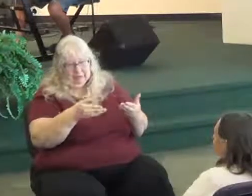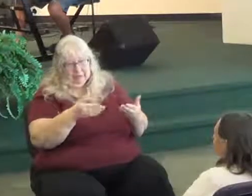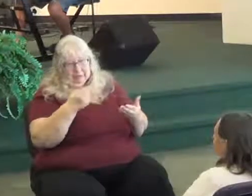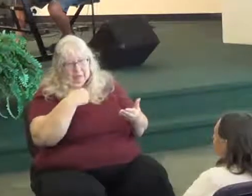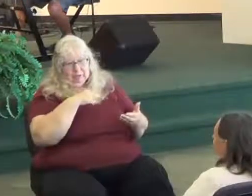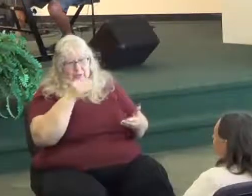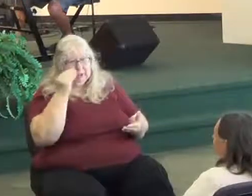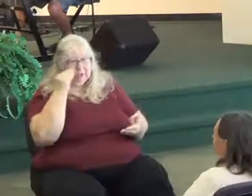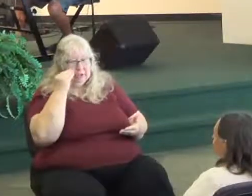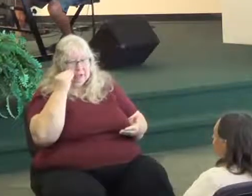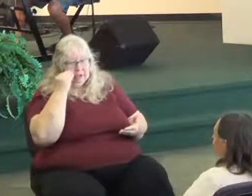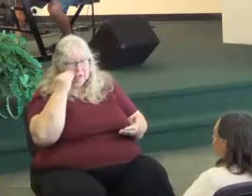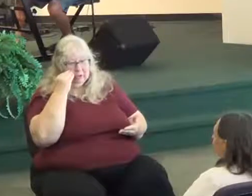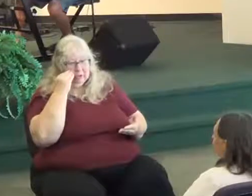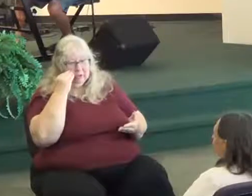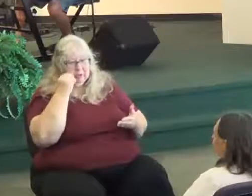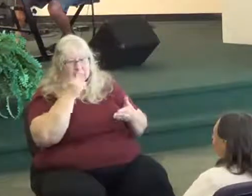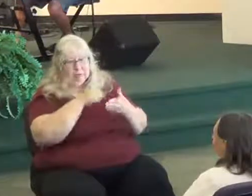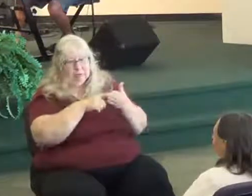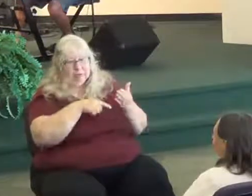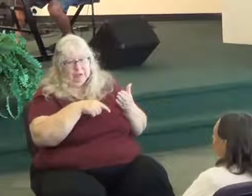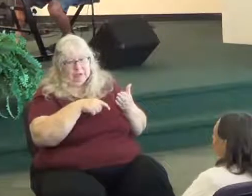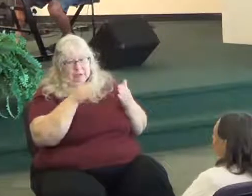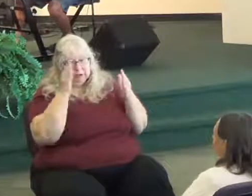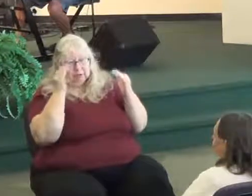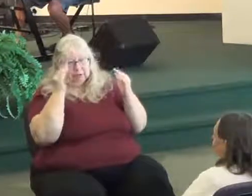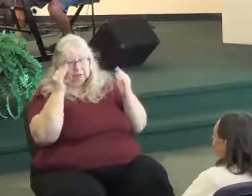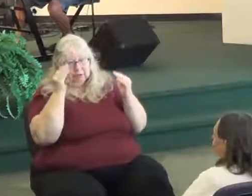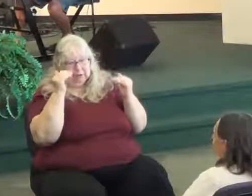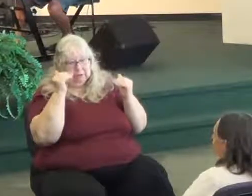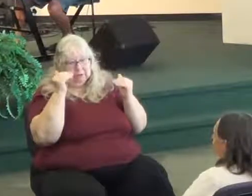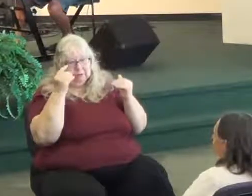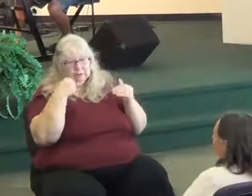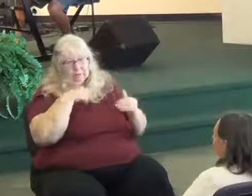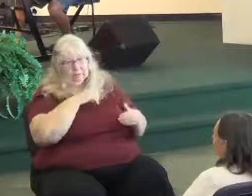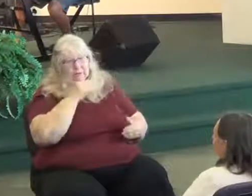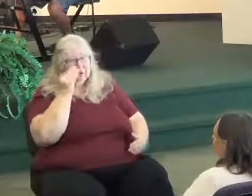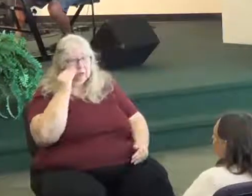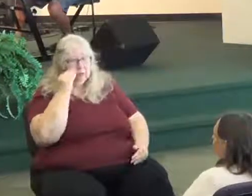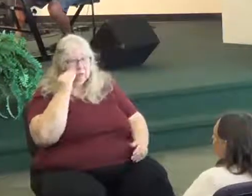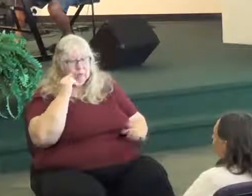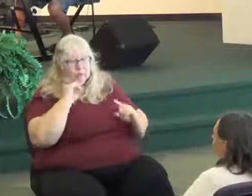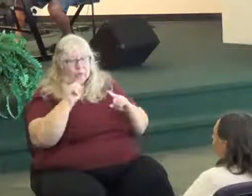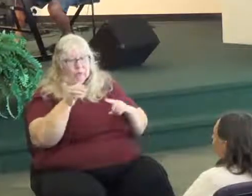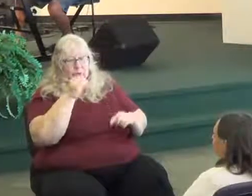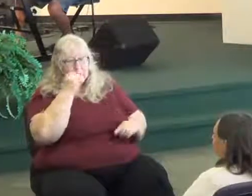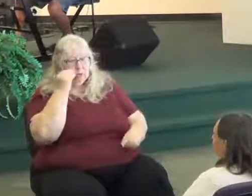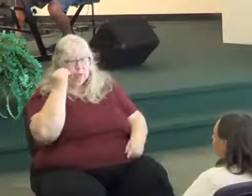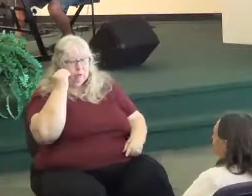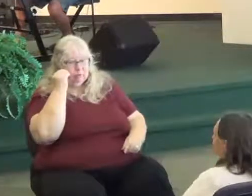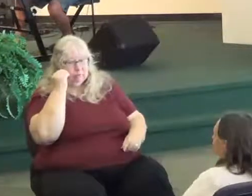the time, you don't have to tell us. We just know we're going home on Independence Day."